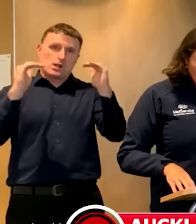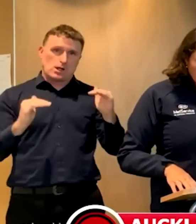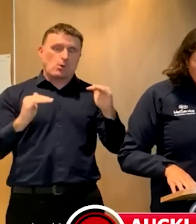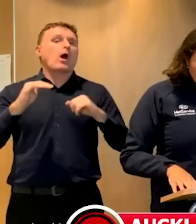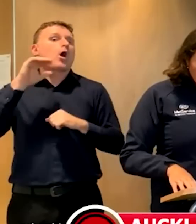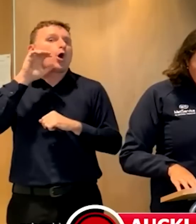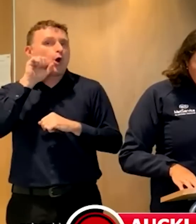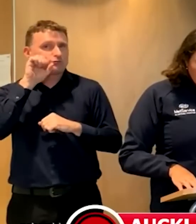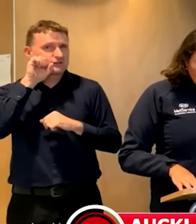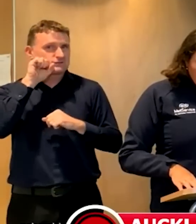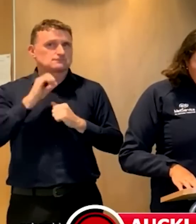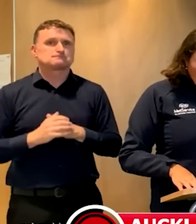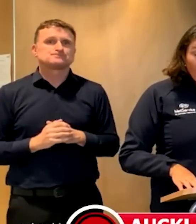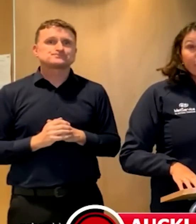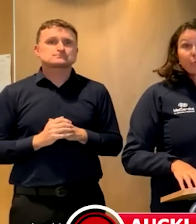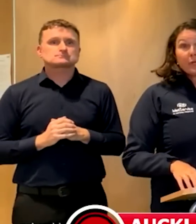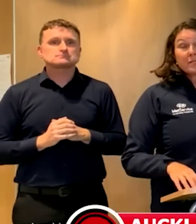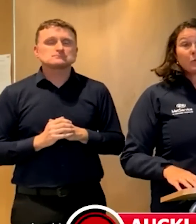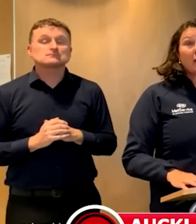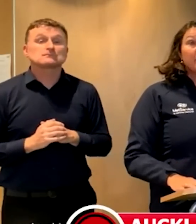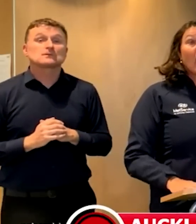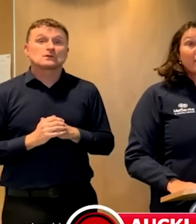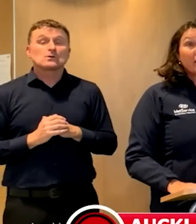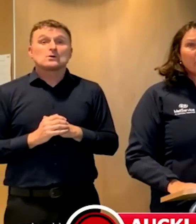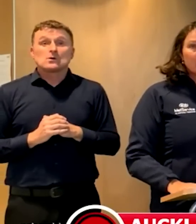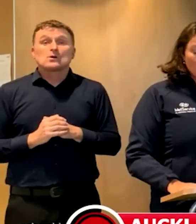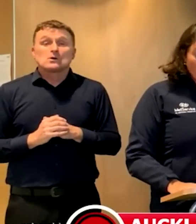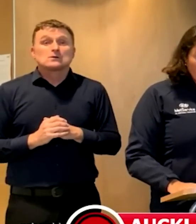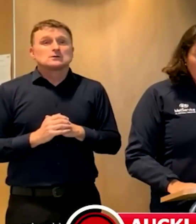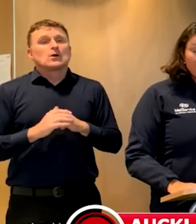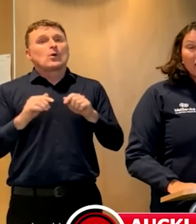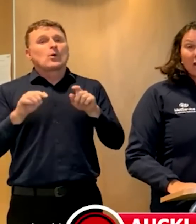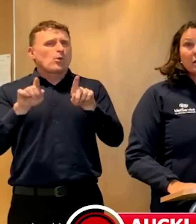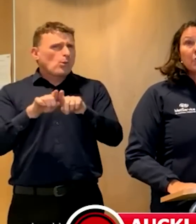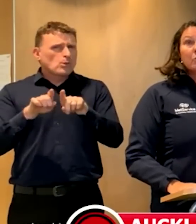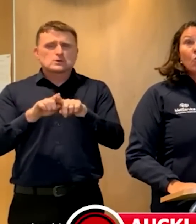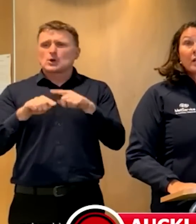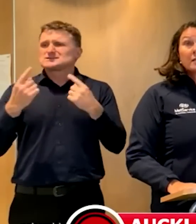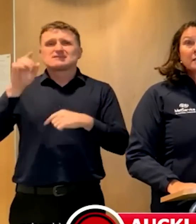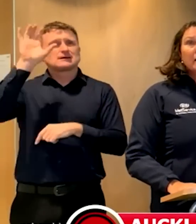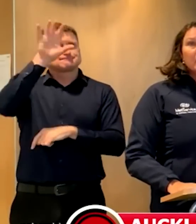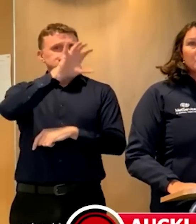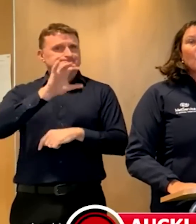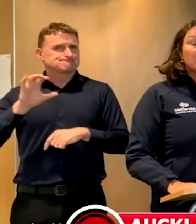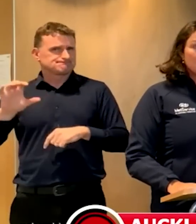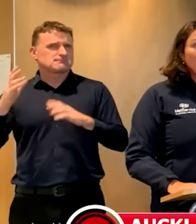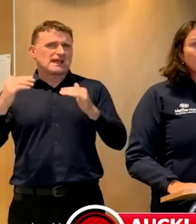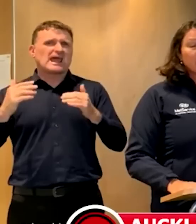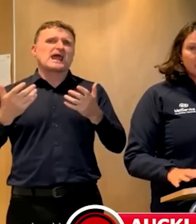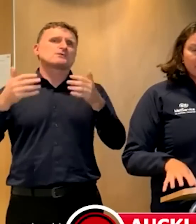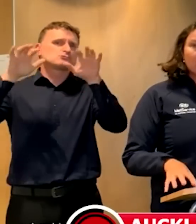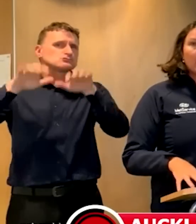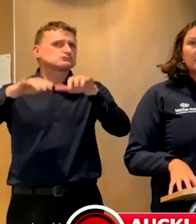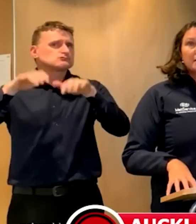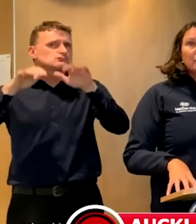impacts overnight. Hot off the press, we have other areas on heavy rain red warnings. So listen